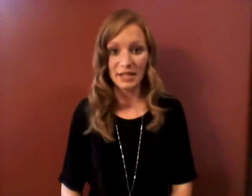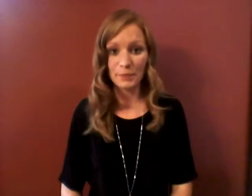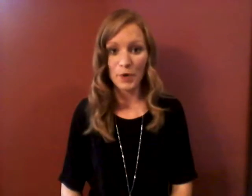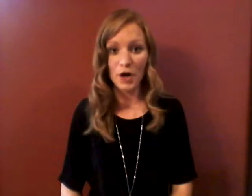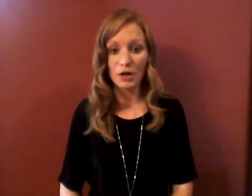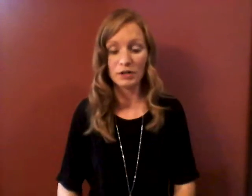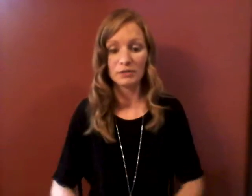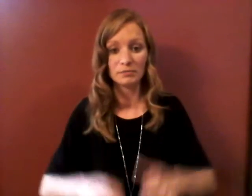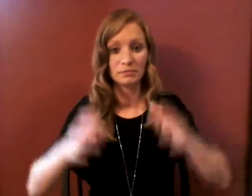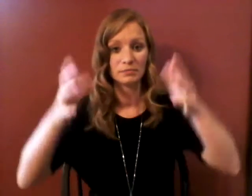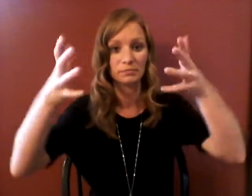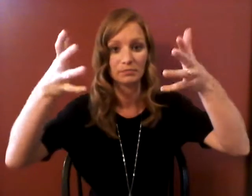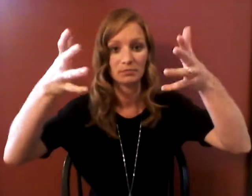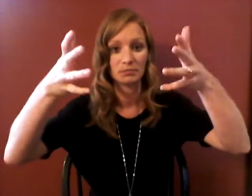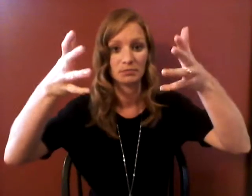Basketball.